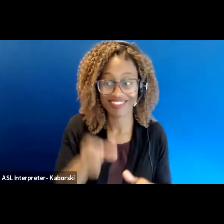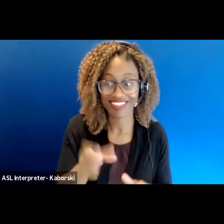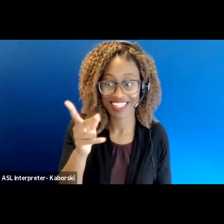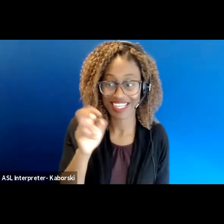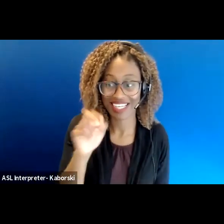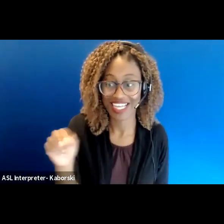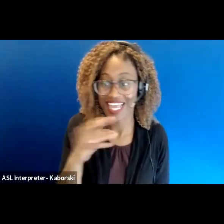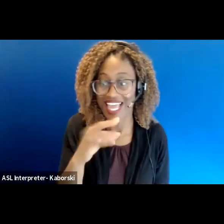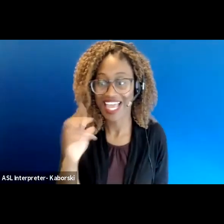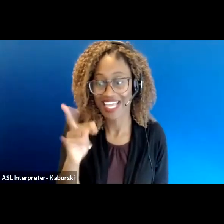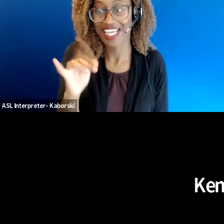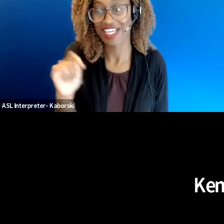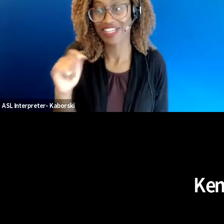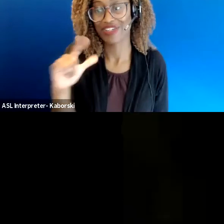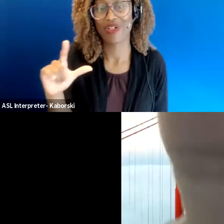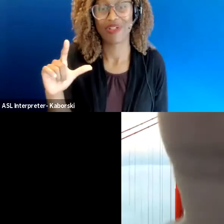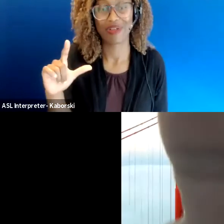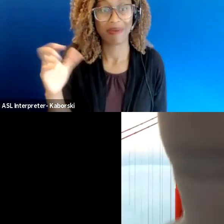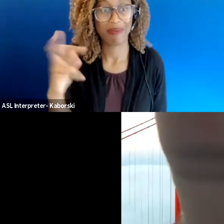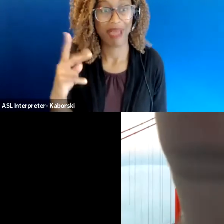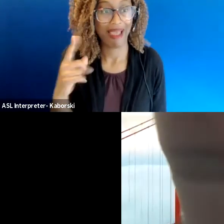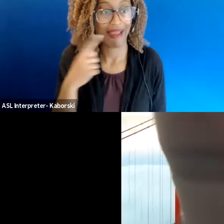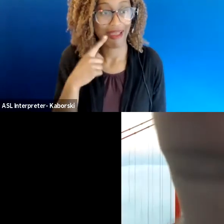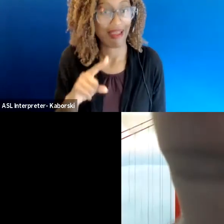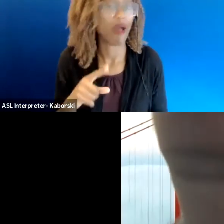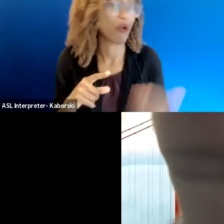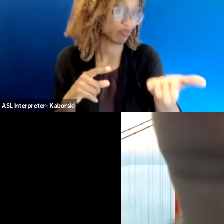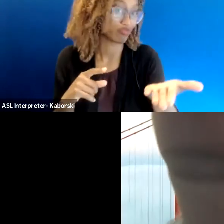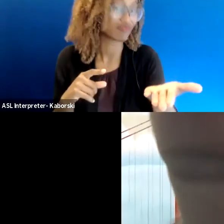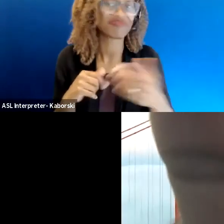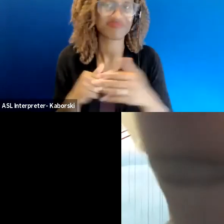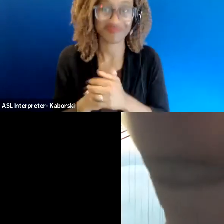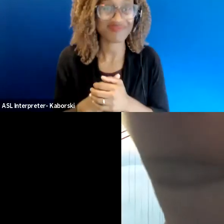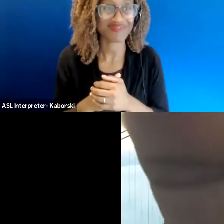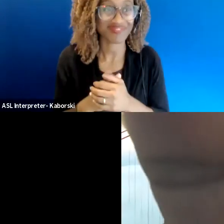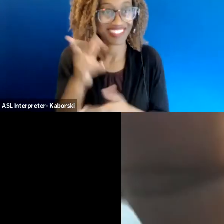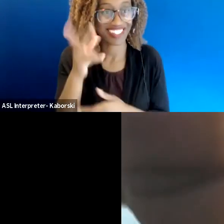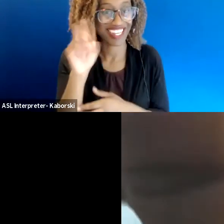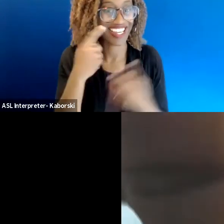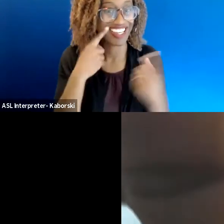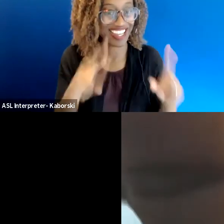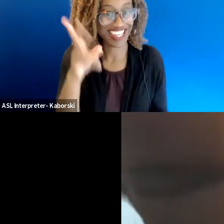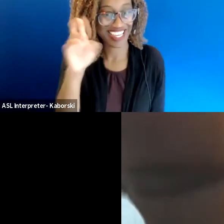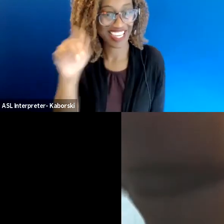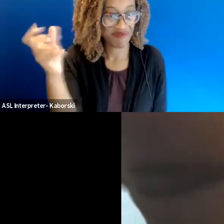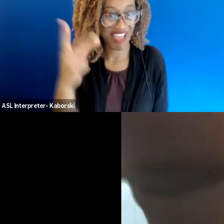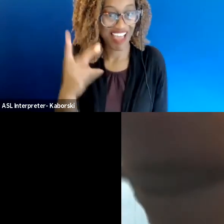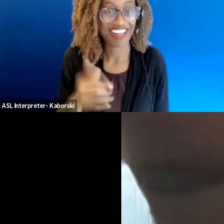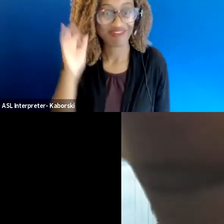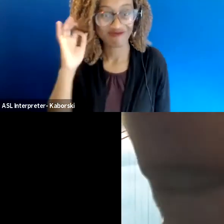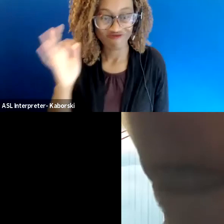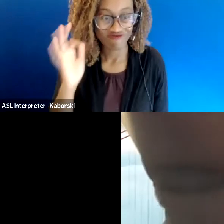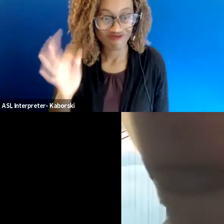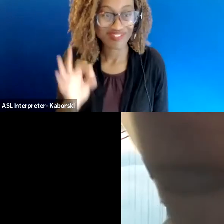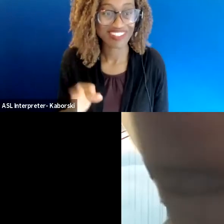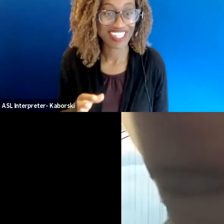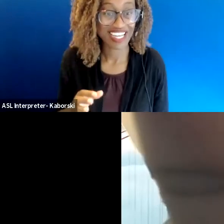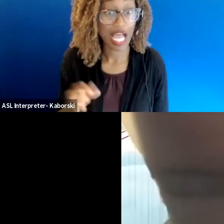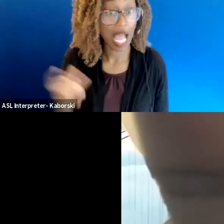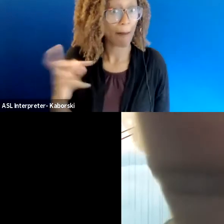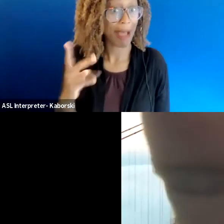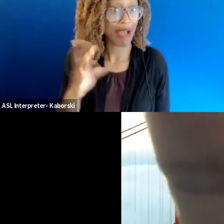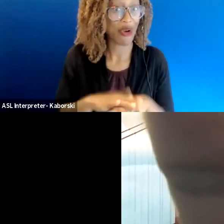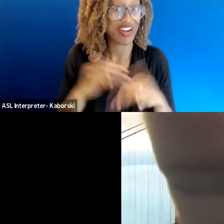Kendall back, and then we will, I think Ken's back on, so I'll go. I think I'm back on